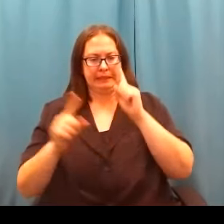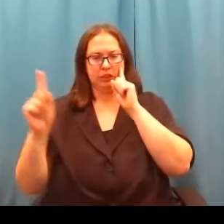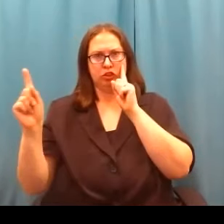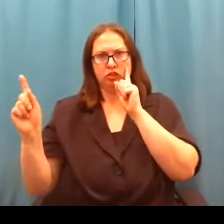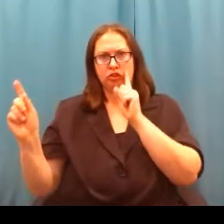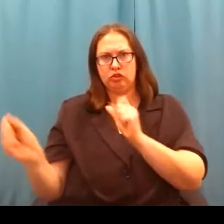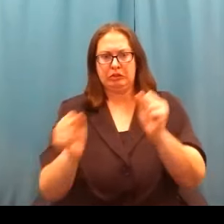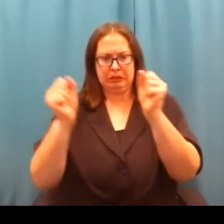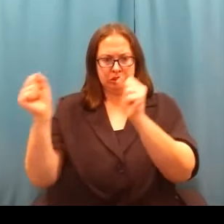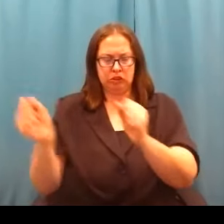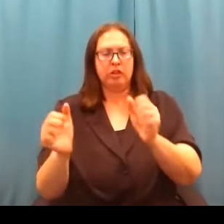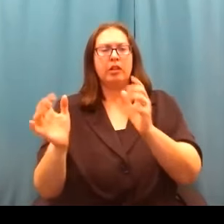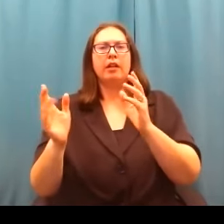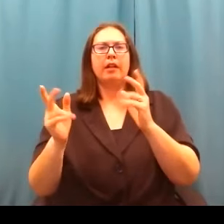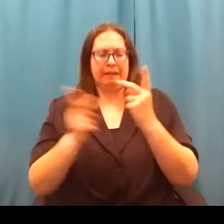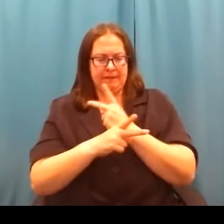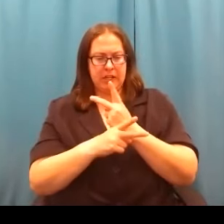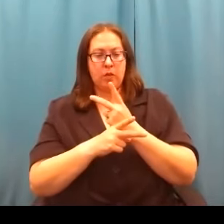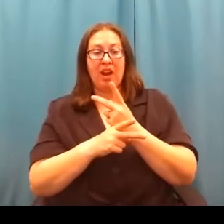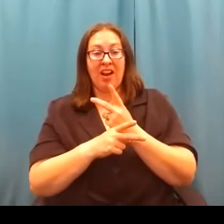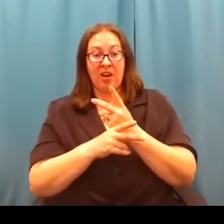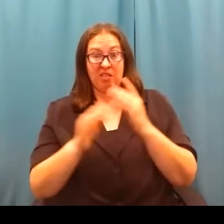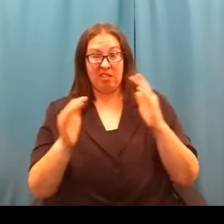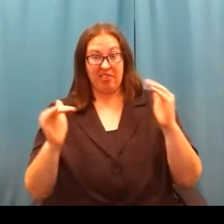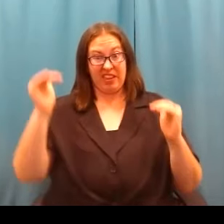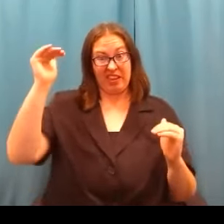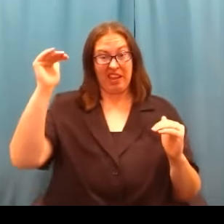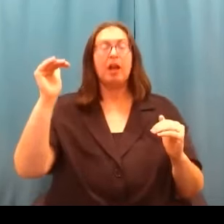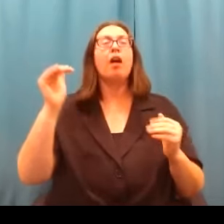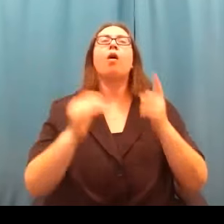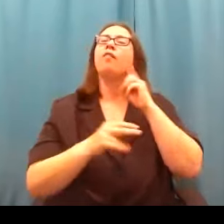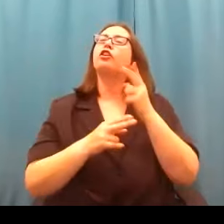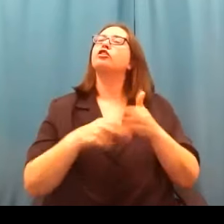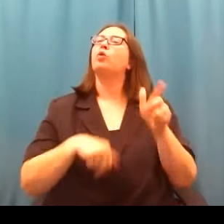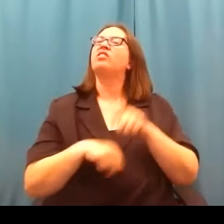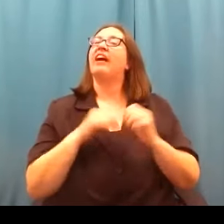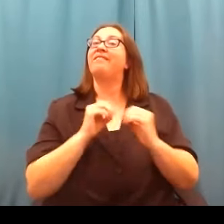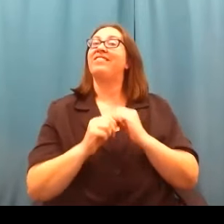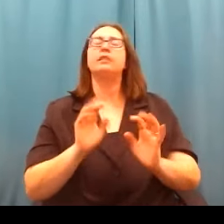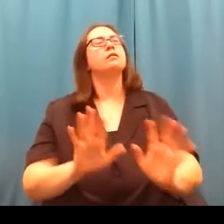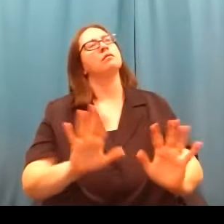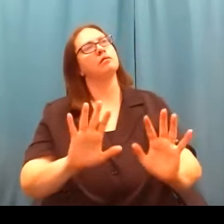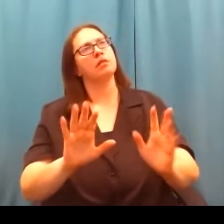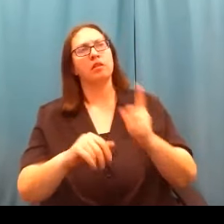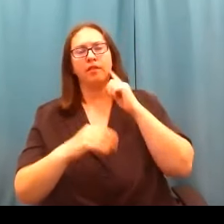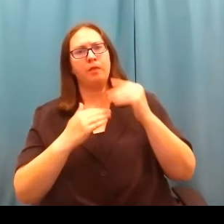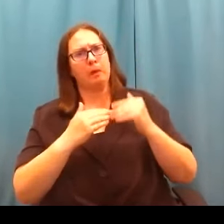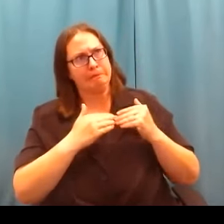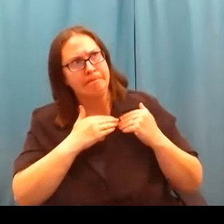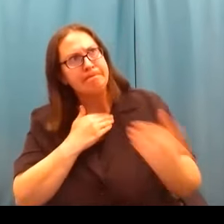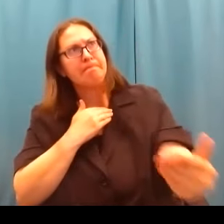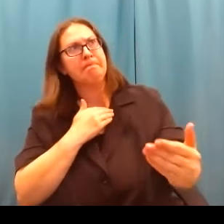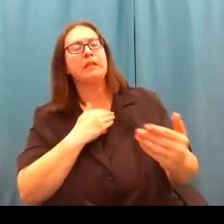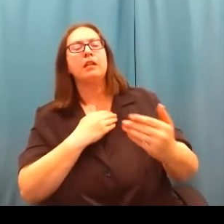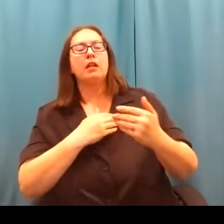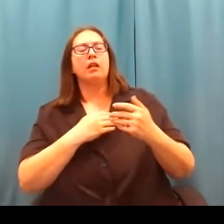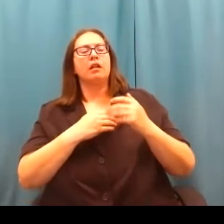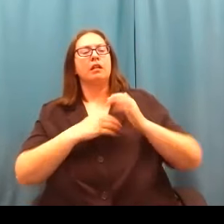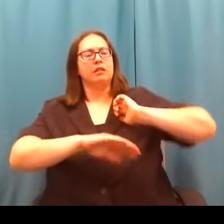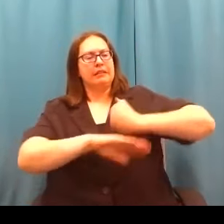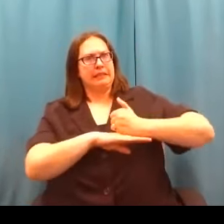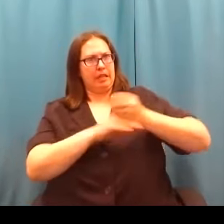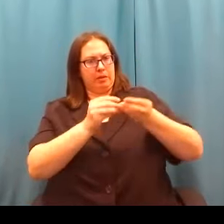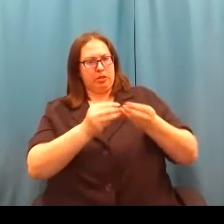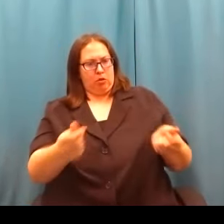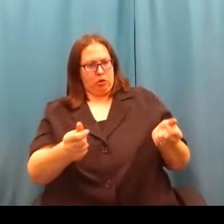address these inequities, not for a temporary point in time, for one point in time, but we have to implement solutions